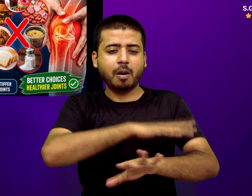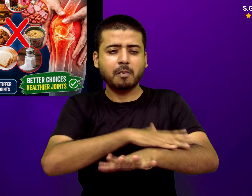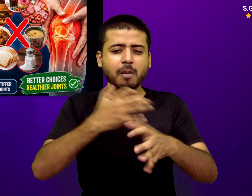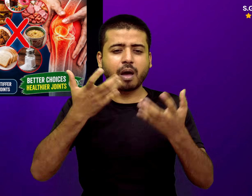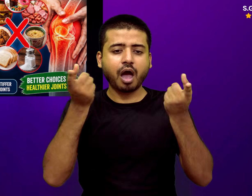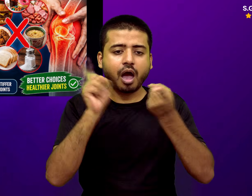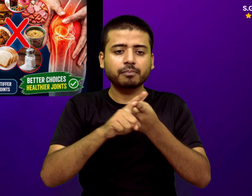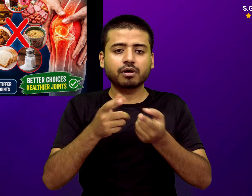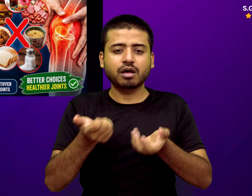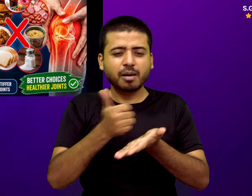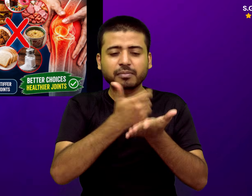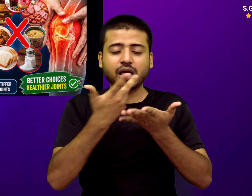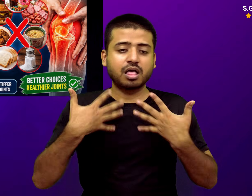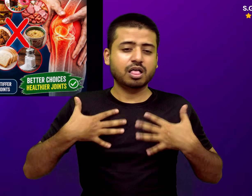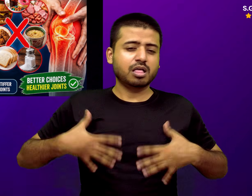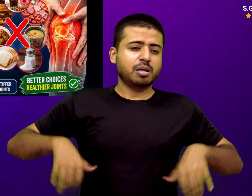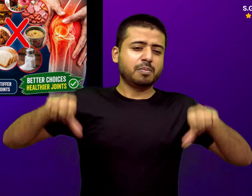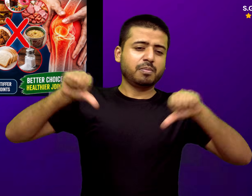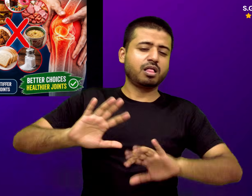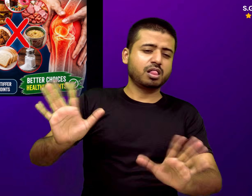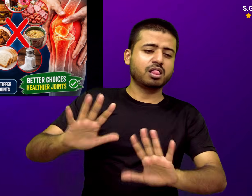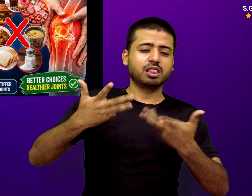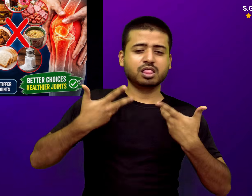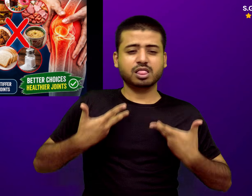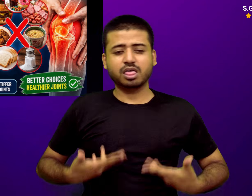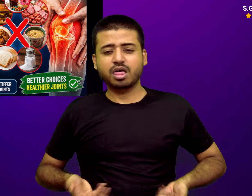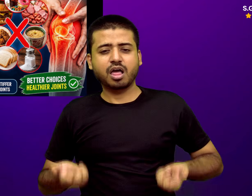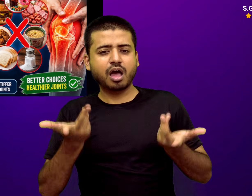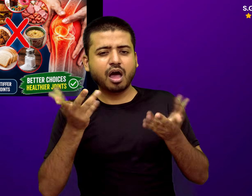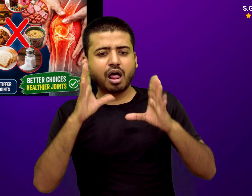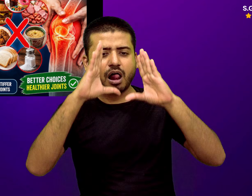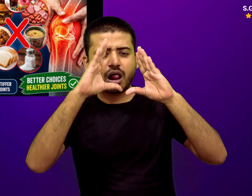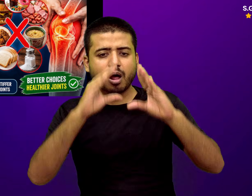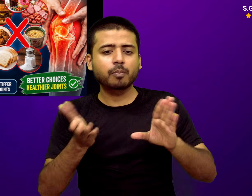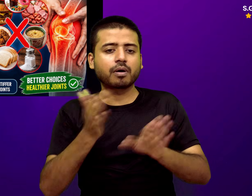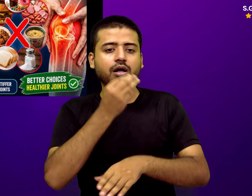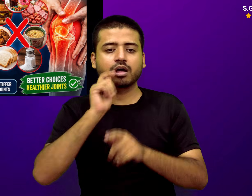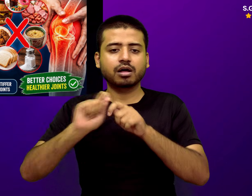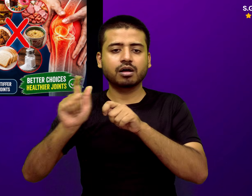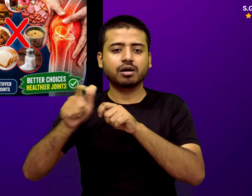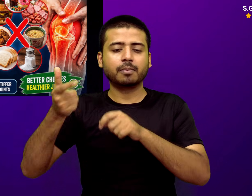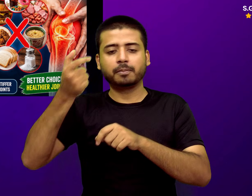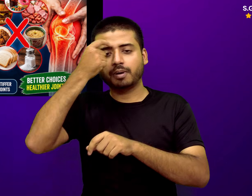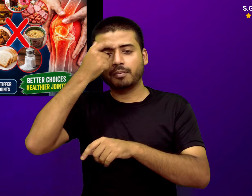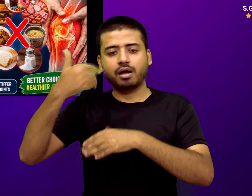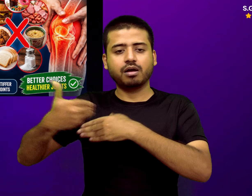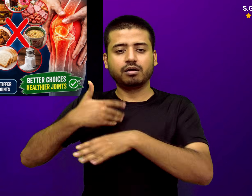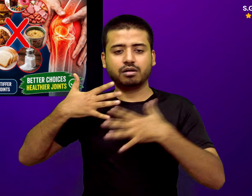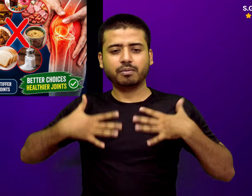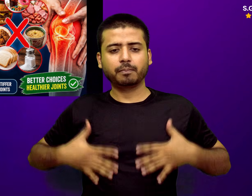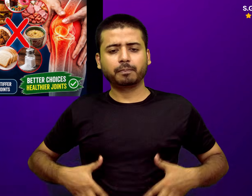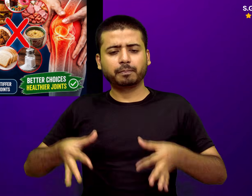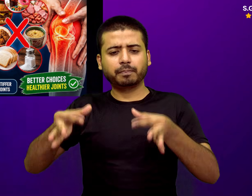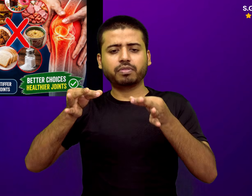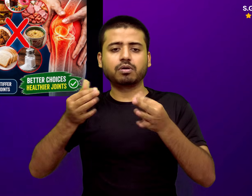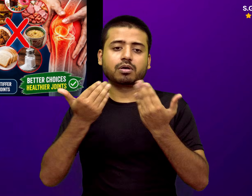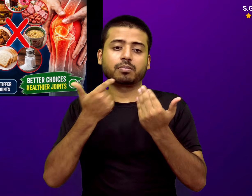CRP, directly worsening joint pain. The omega-6 imbalance. Omega-6 fatty acids, found in vegetable oils